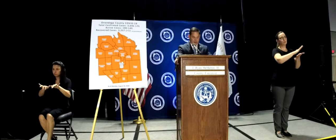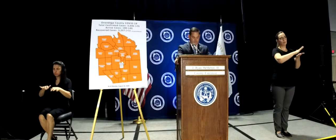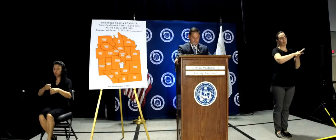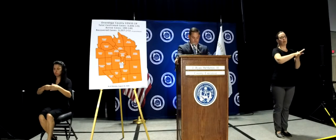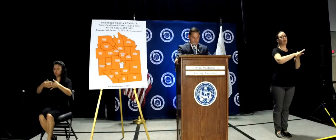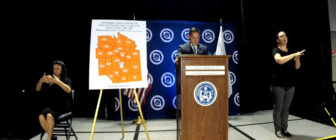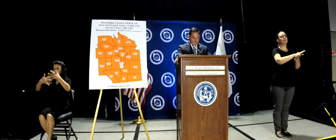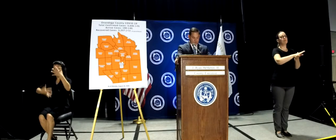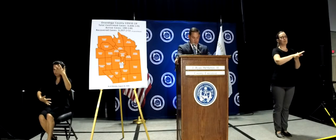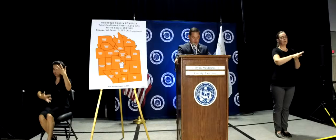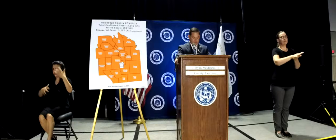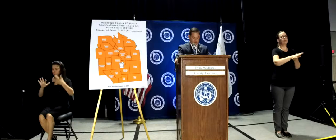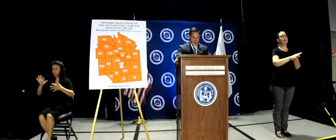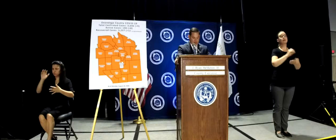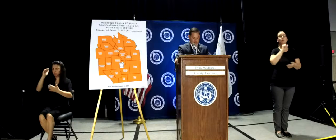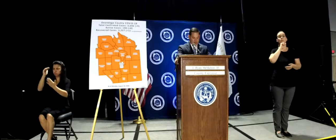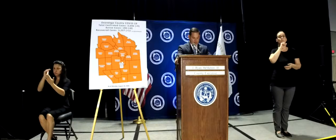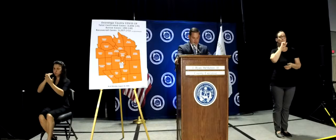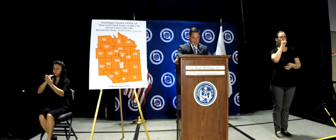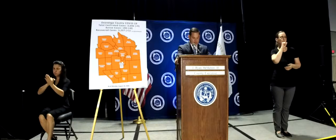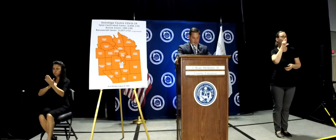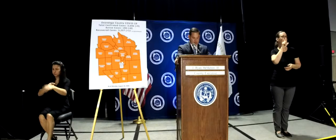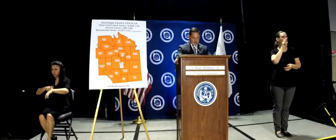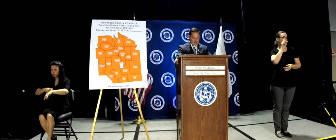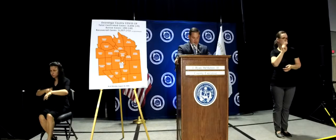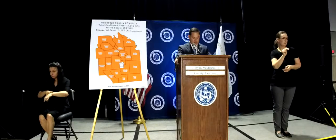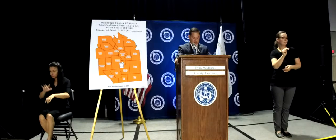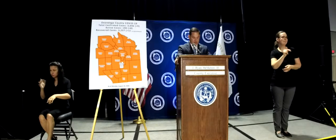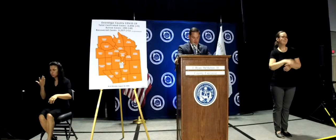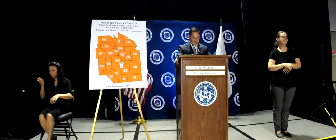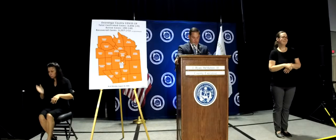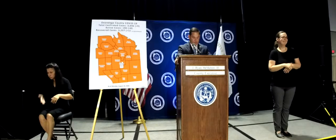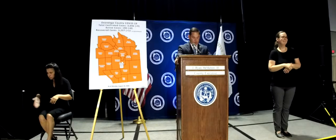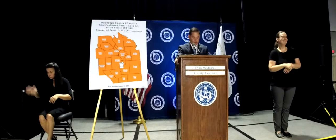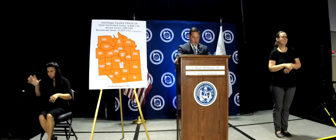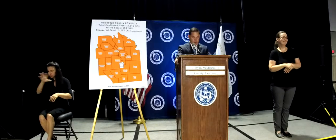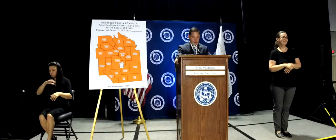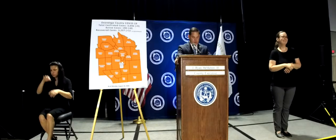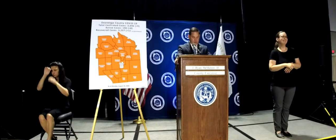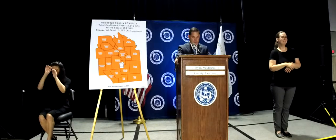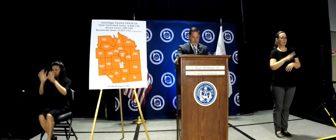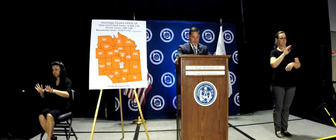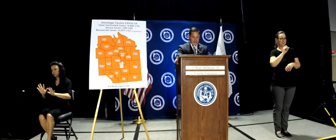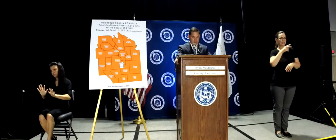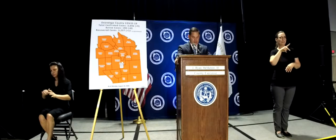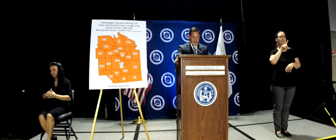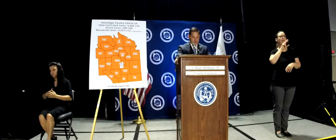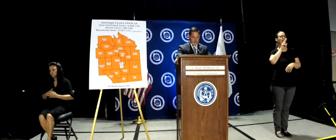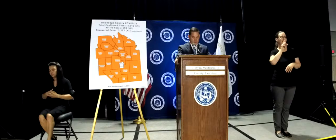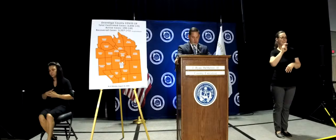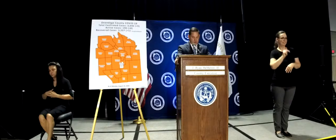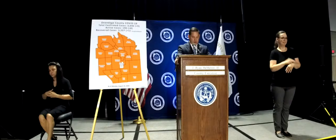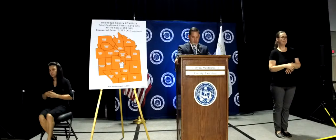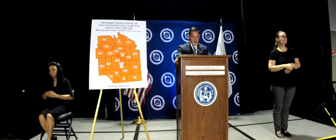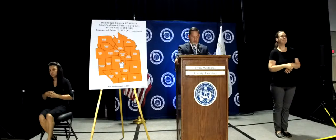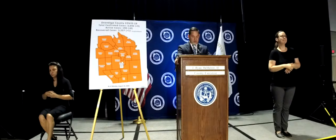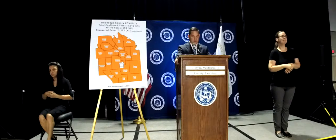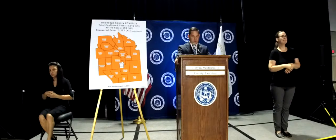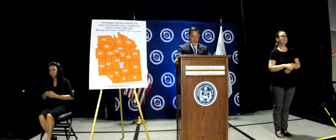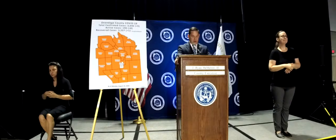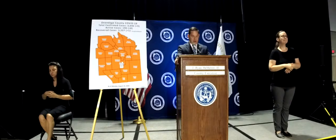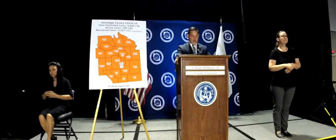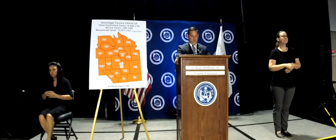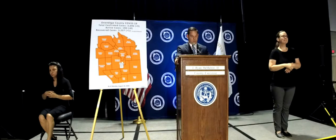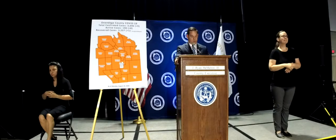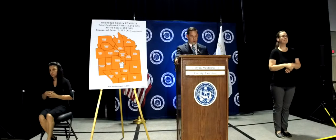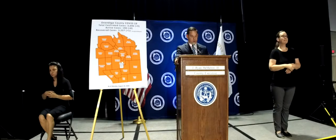parking lot. And then Friday on 9/4, CNS at the CNS